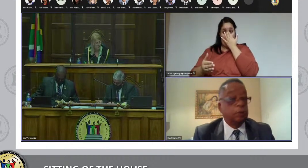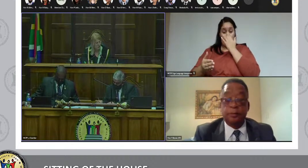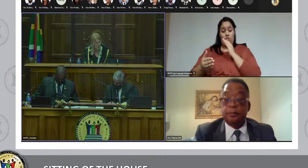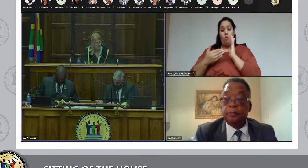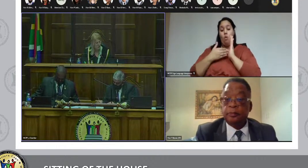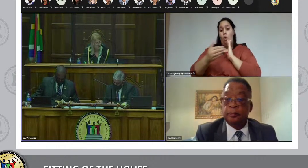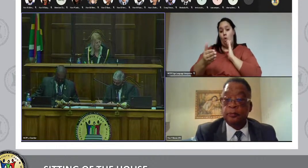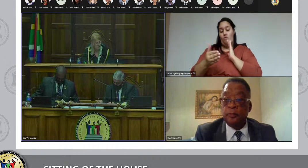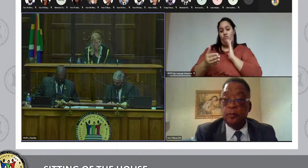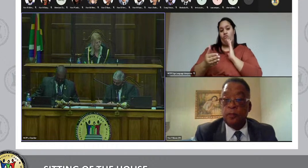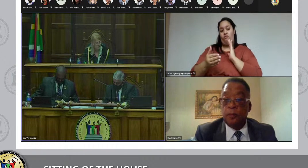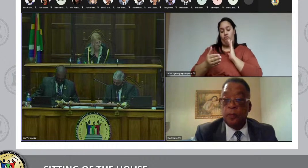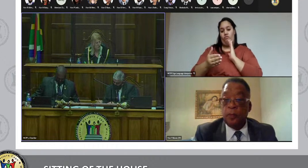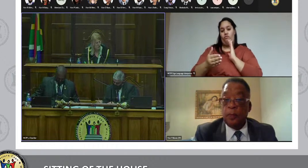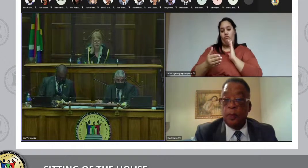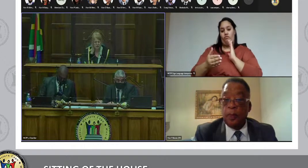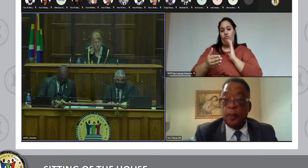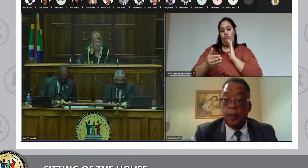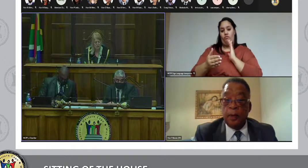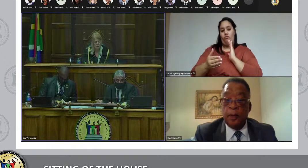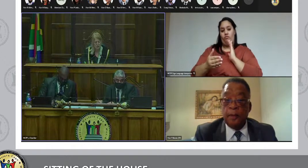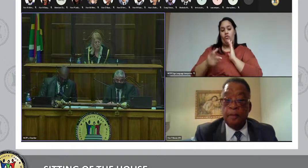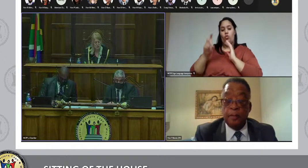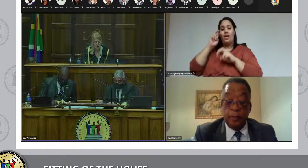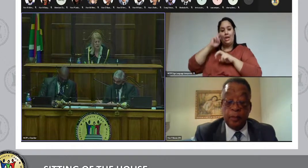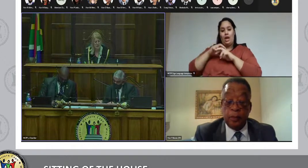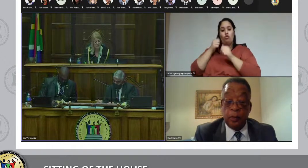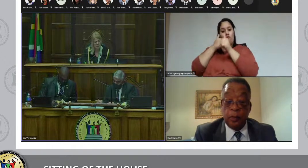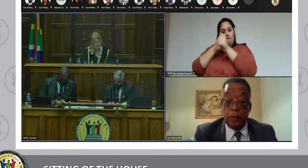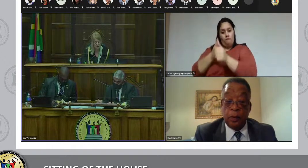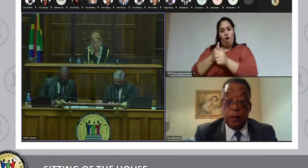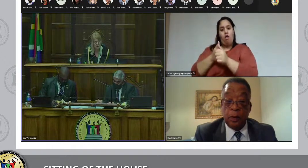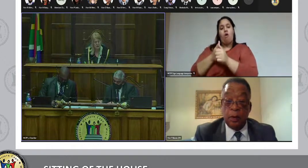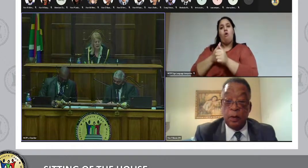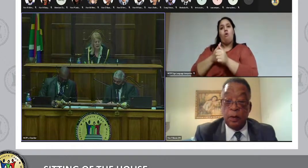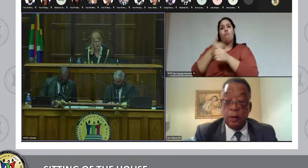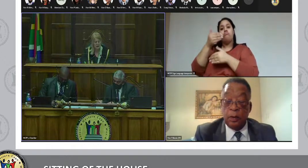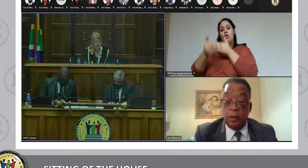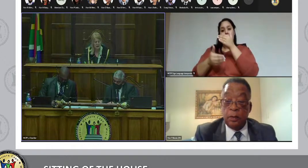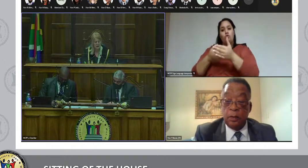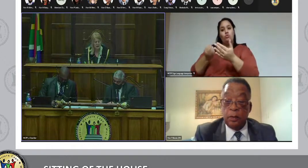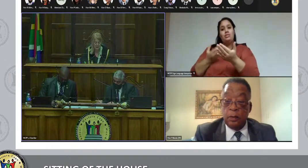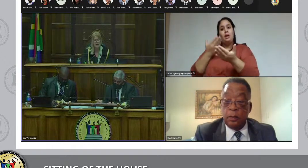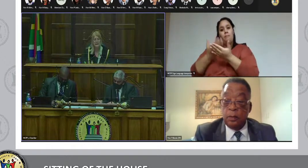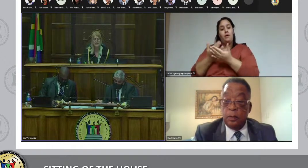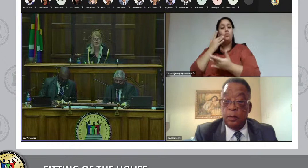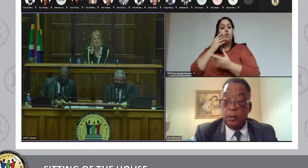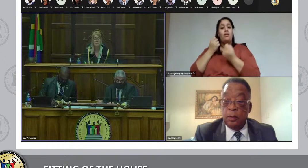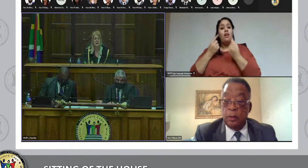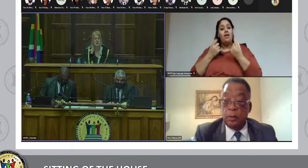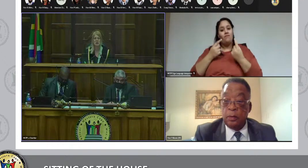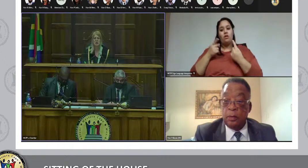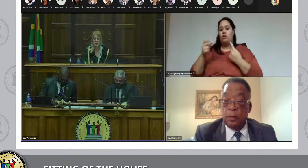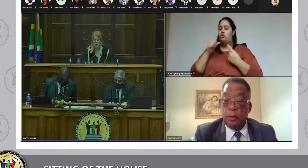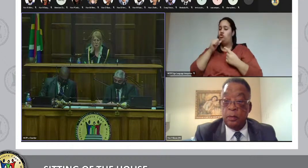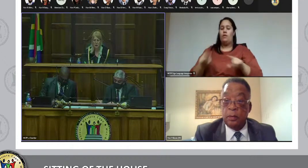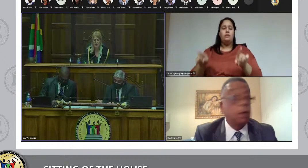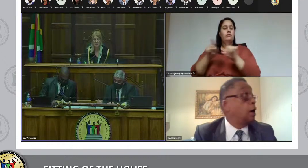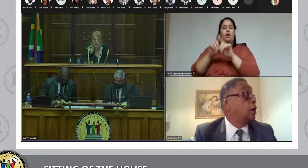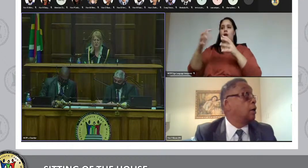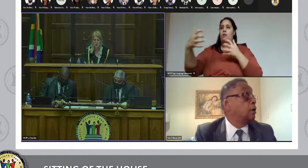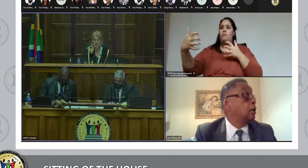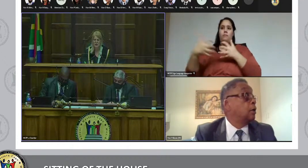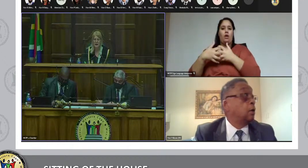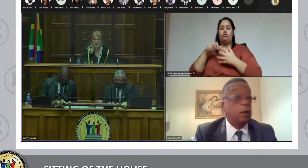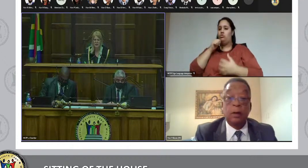this order paper, Honourable Dugmore. You have to follow the motion that you submitted at 11 o'clock, and it doesn't match the